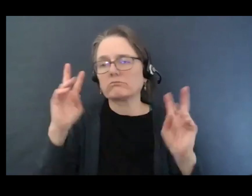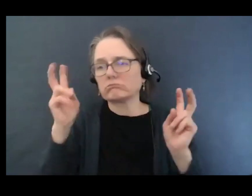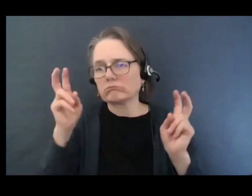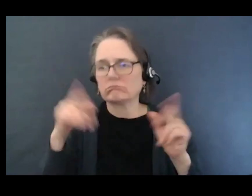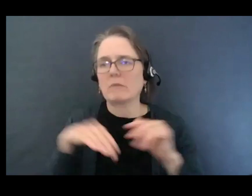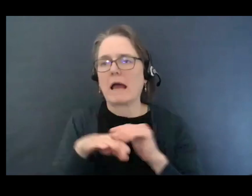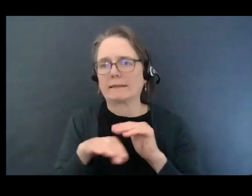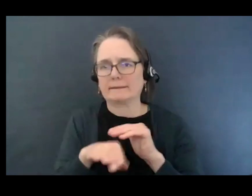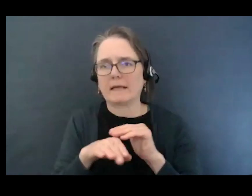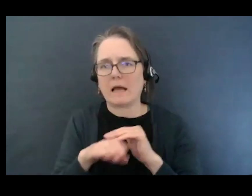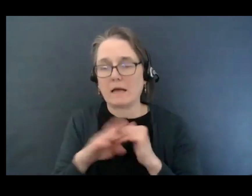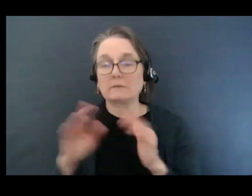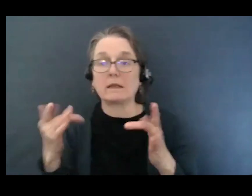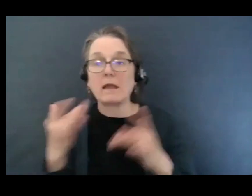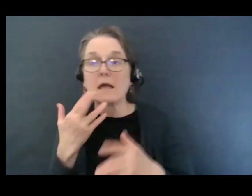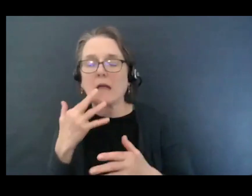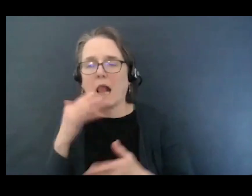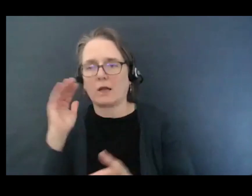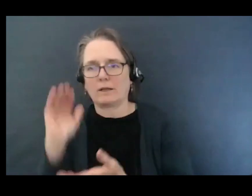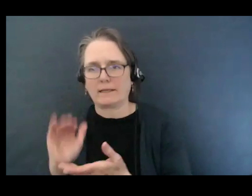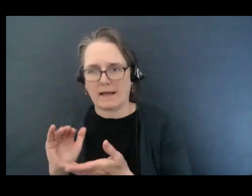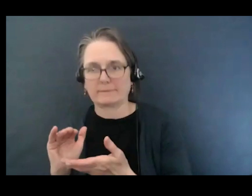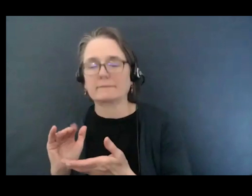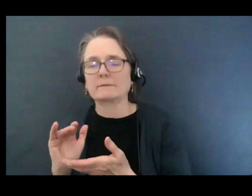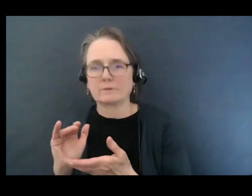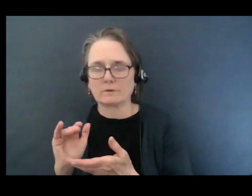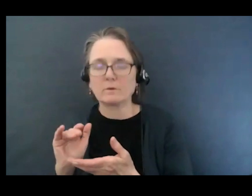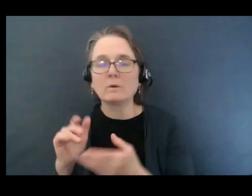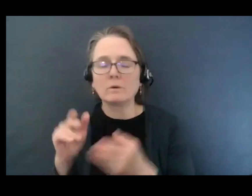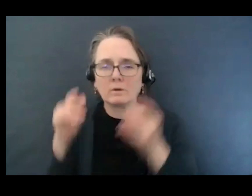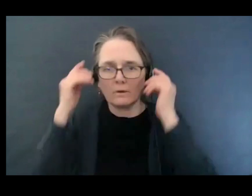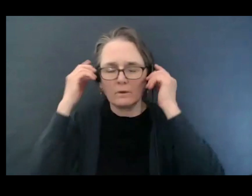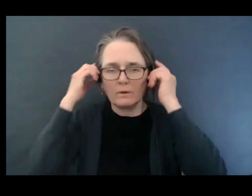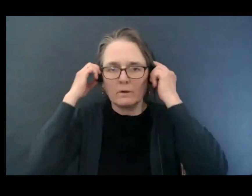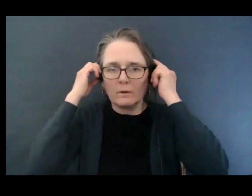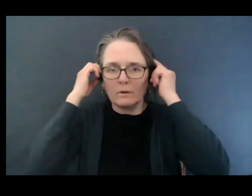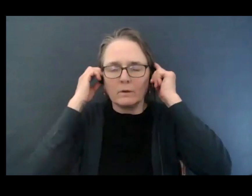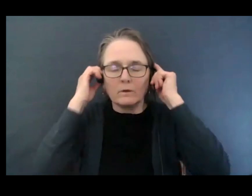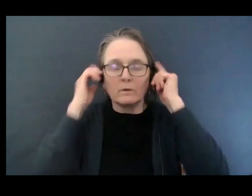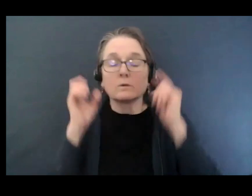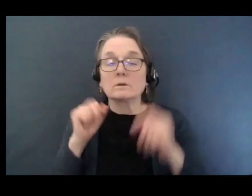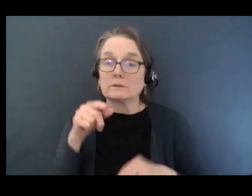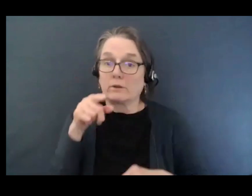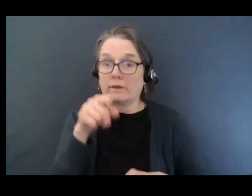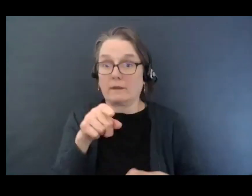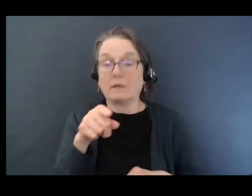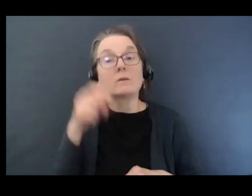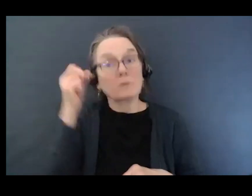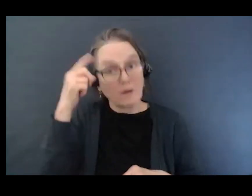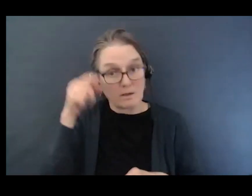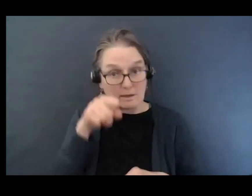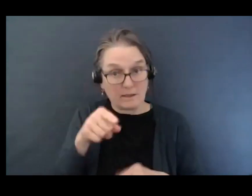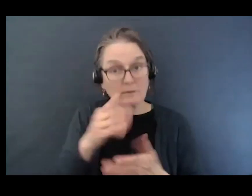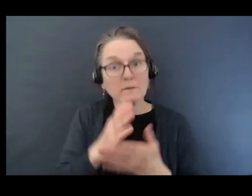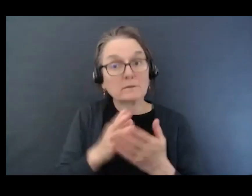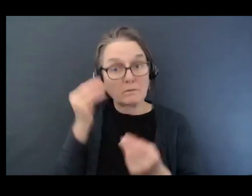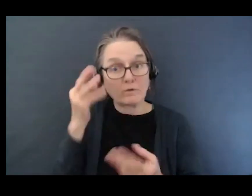higher general access to destinations. The destinations I'm considering here are taken from streetlight data